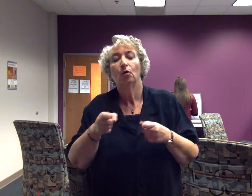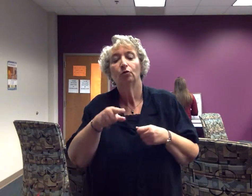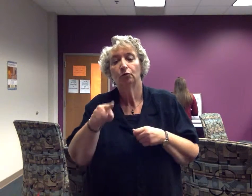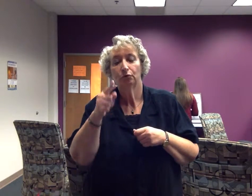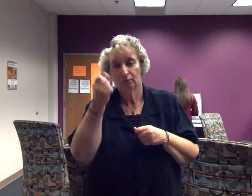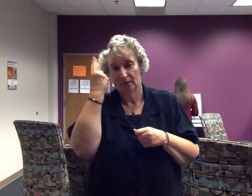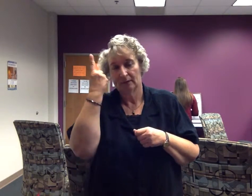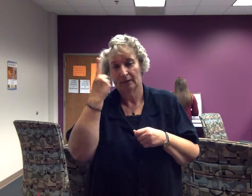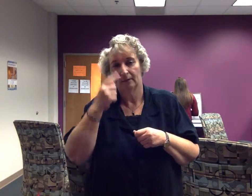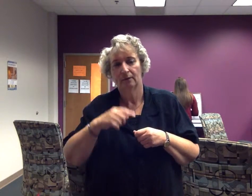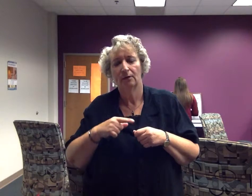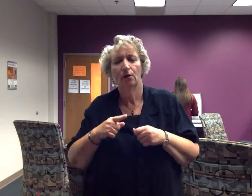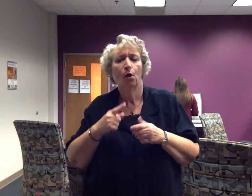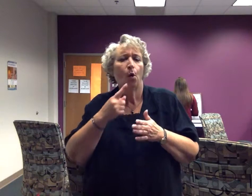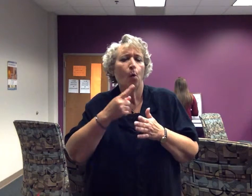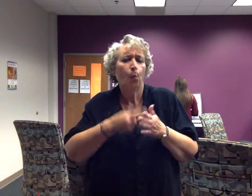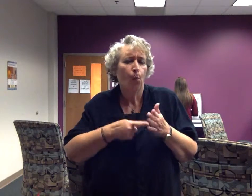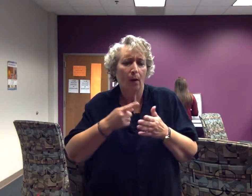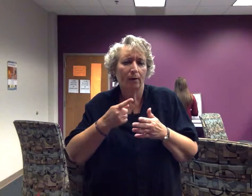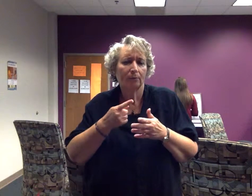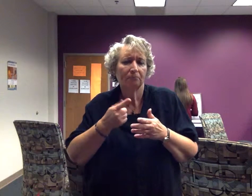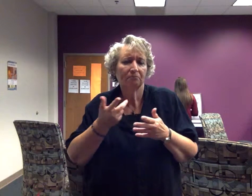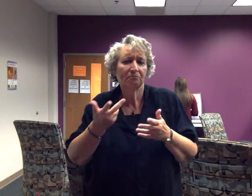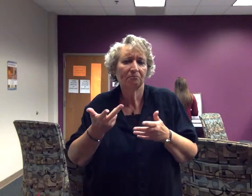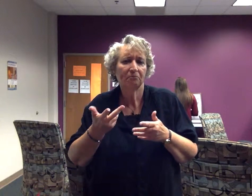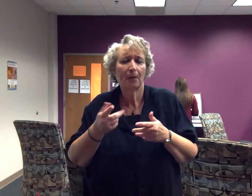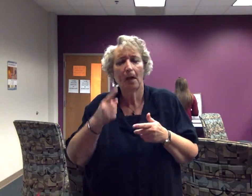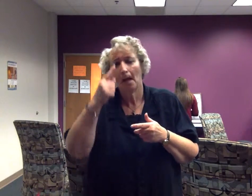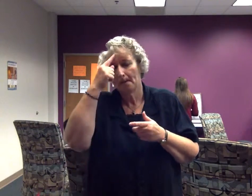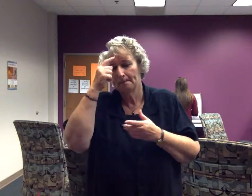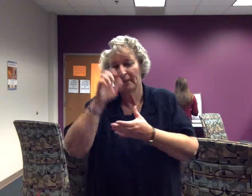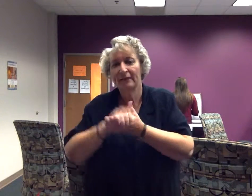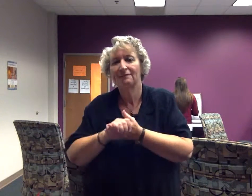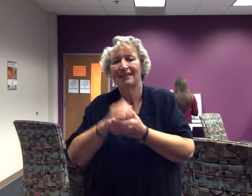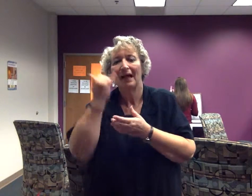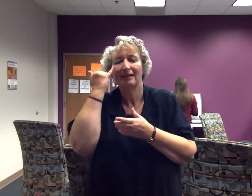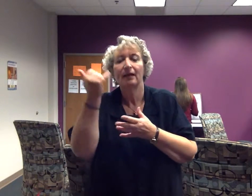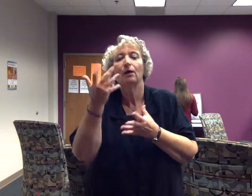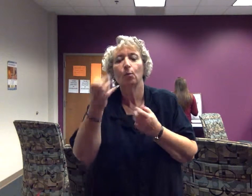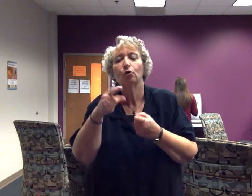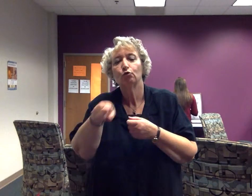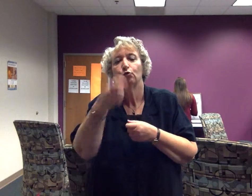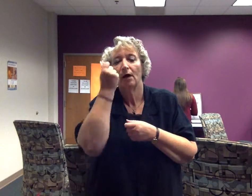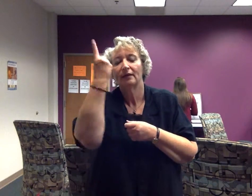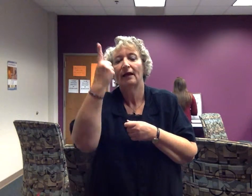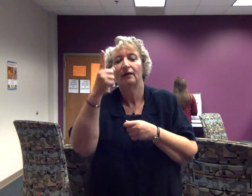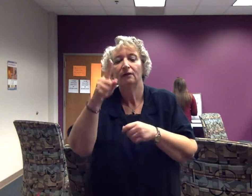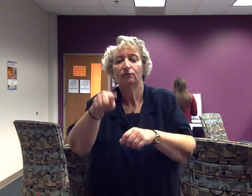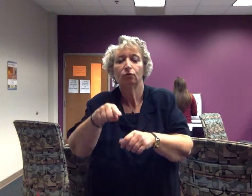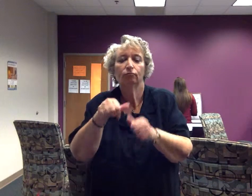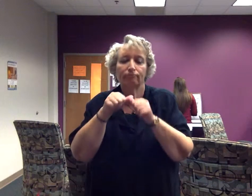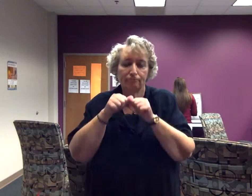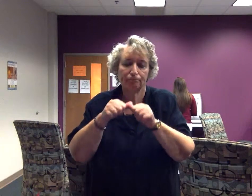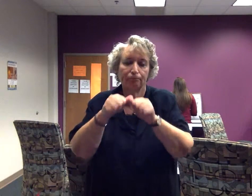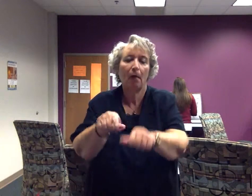about beliefs and ideals that I want you to understand for a long term? Does that make sense? So here's what I want you to put in that first box.